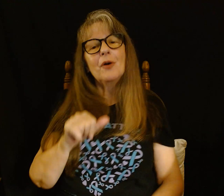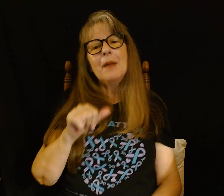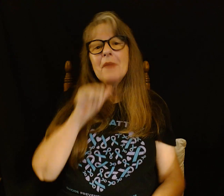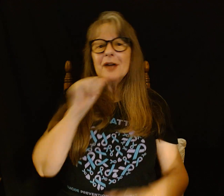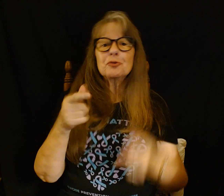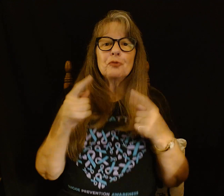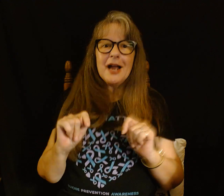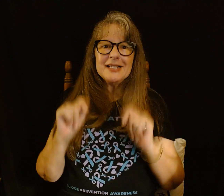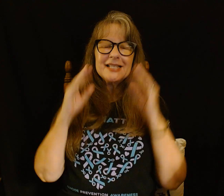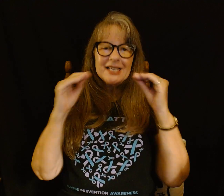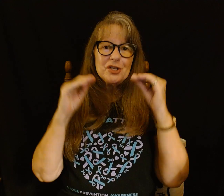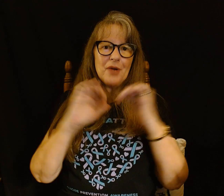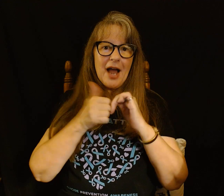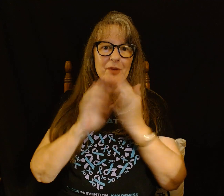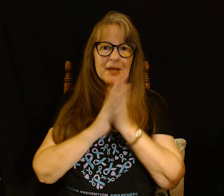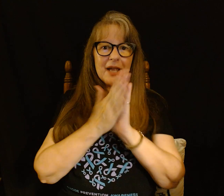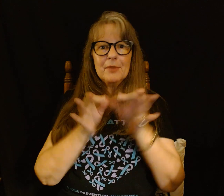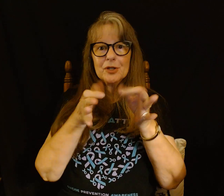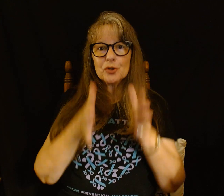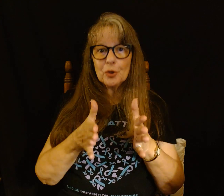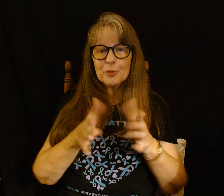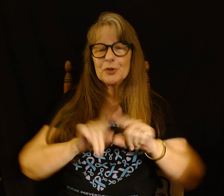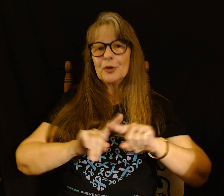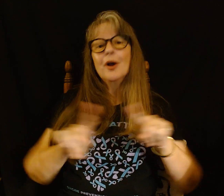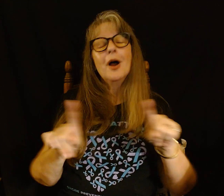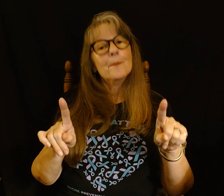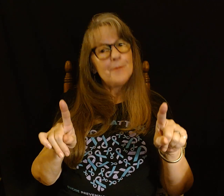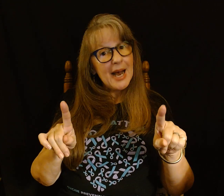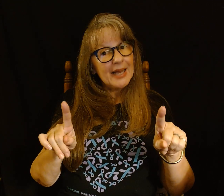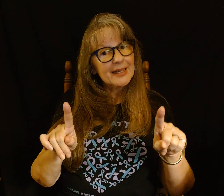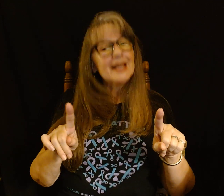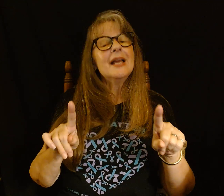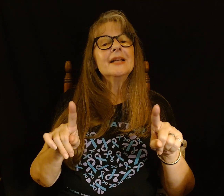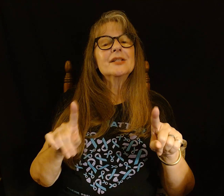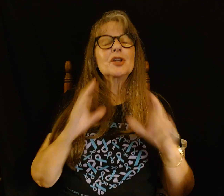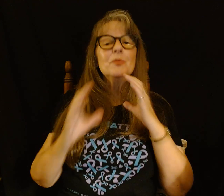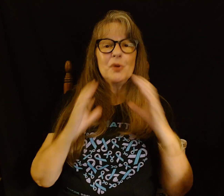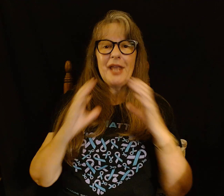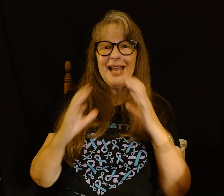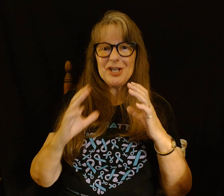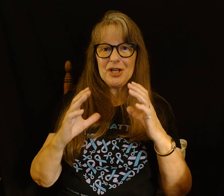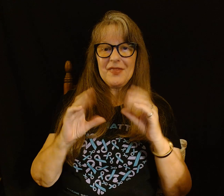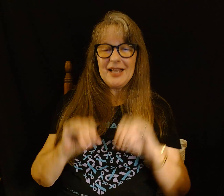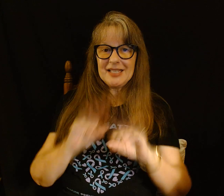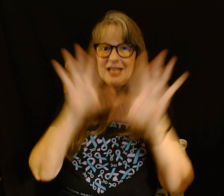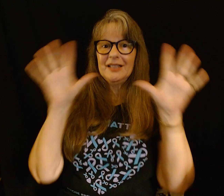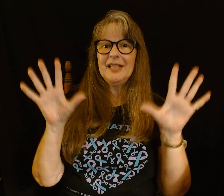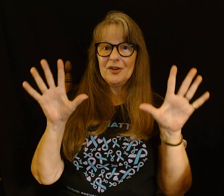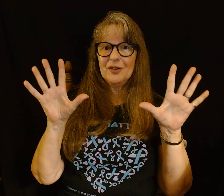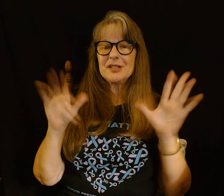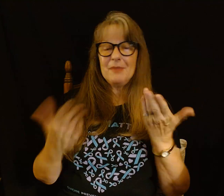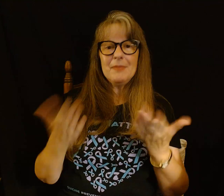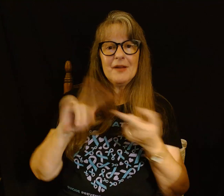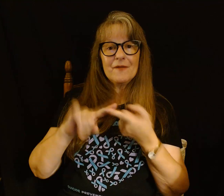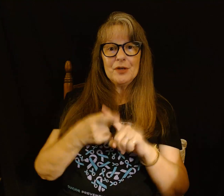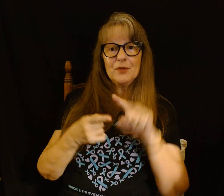not trying to teach you how to become an interpreter, but it's communication that's clear, because it may be a friend of yours